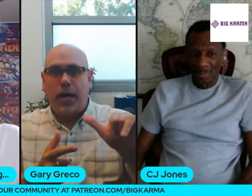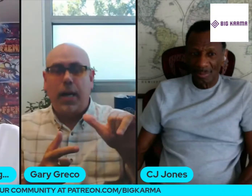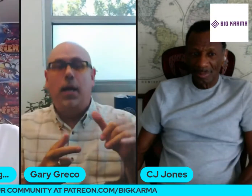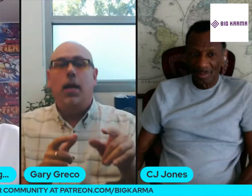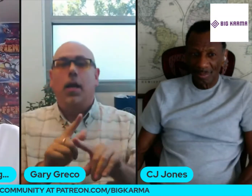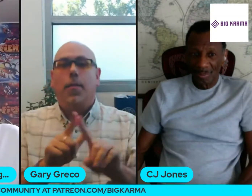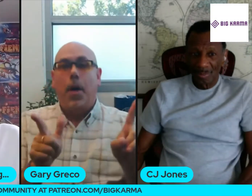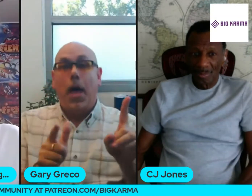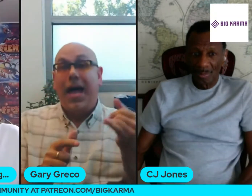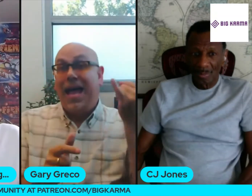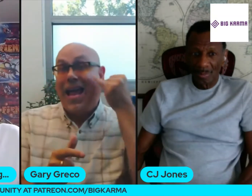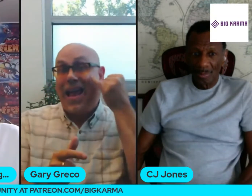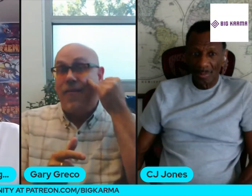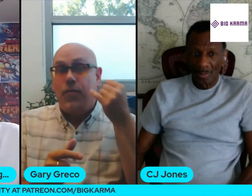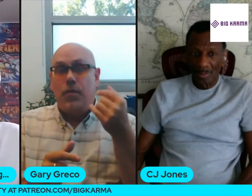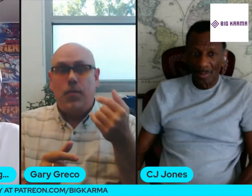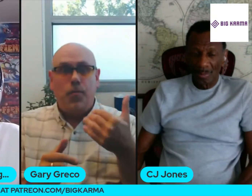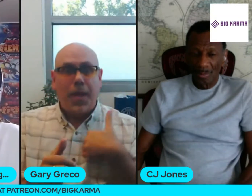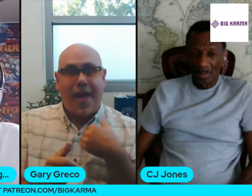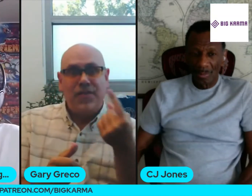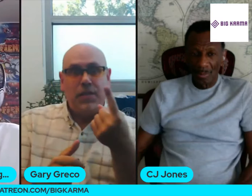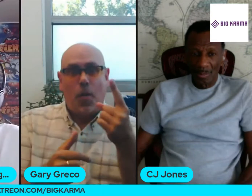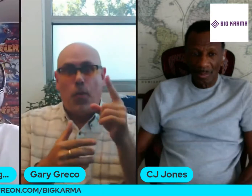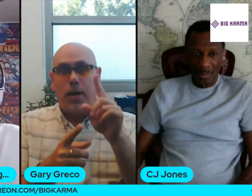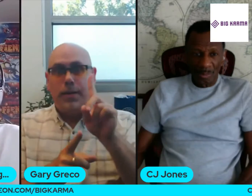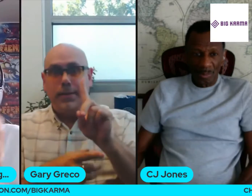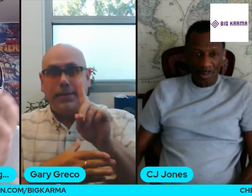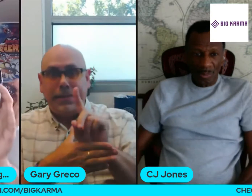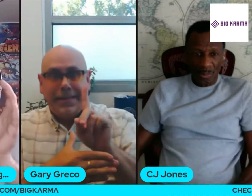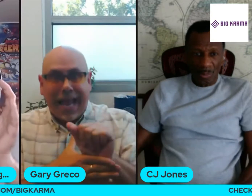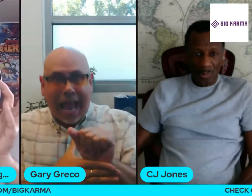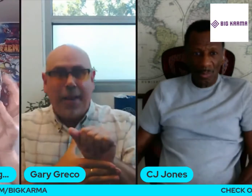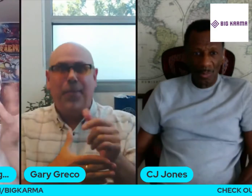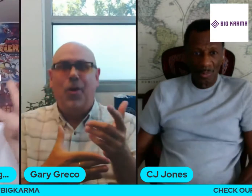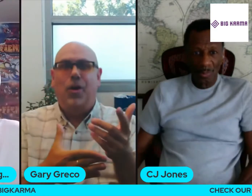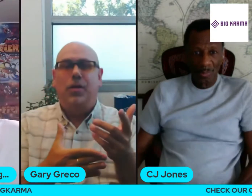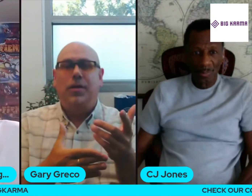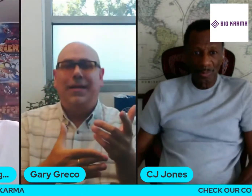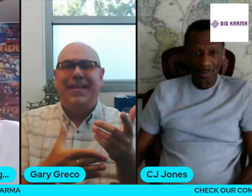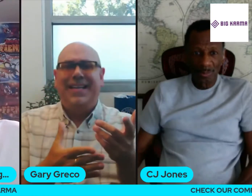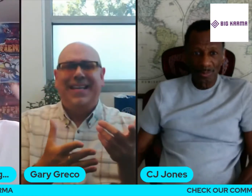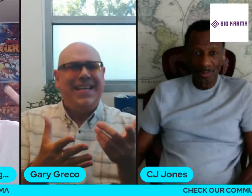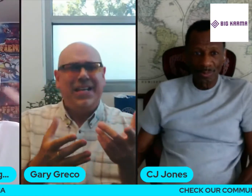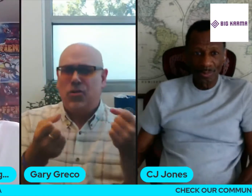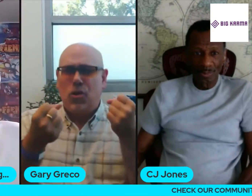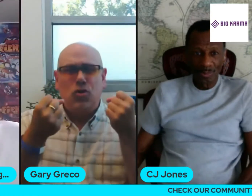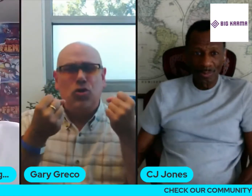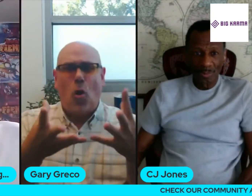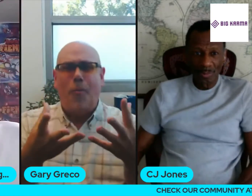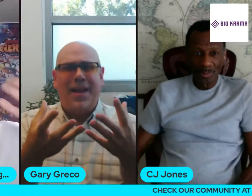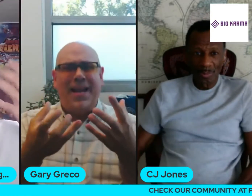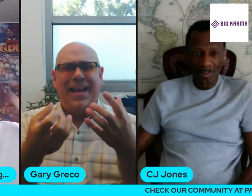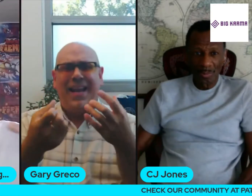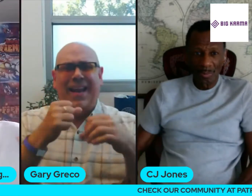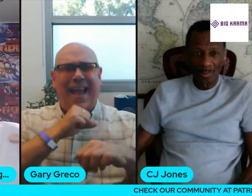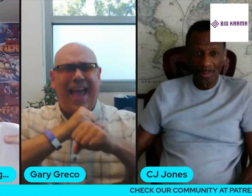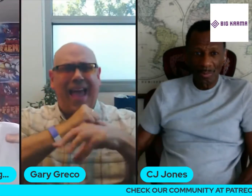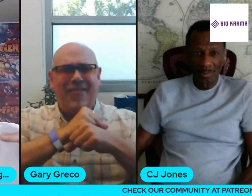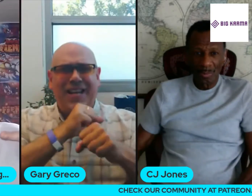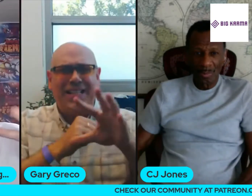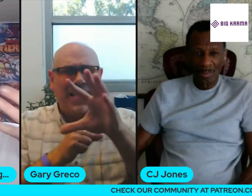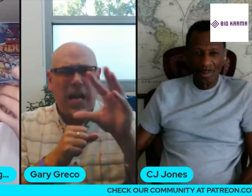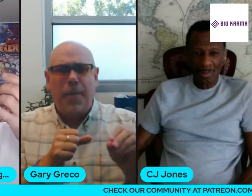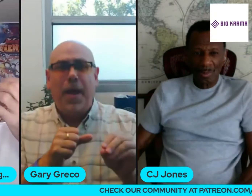advertisers still think that we shouldn't give equal pay, and it's an acting job; it should